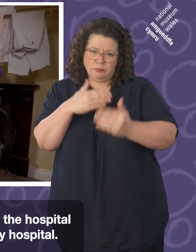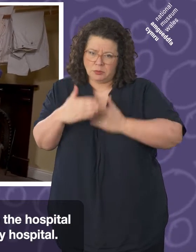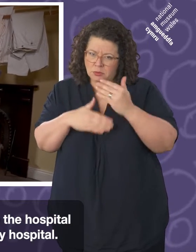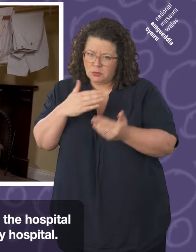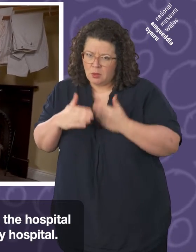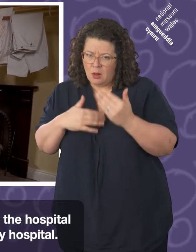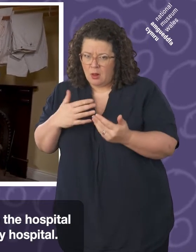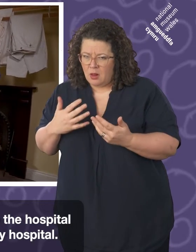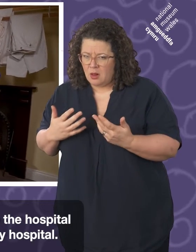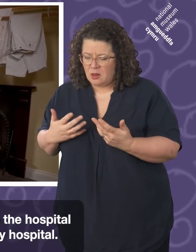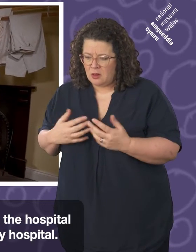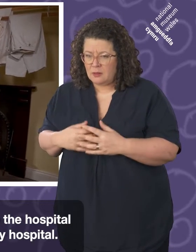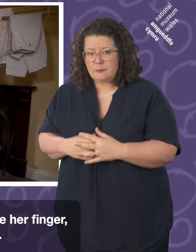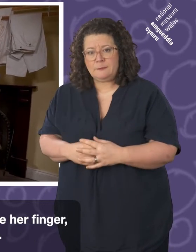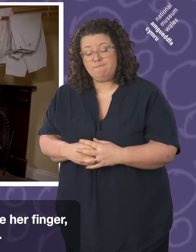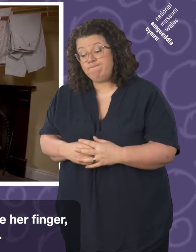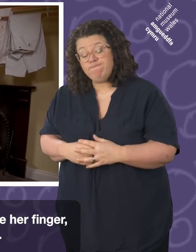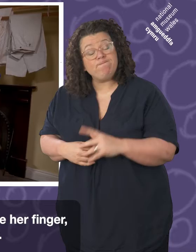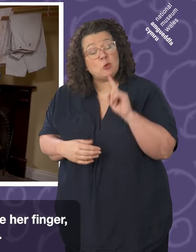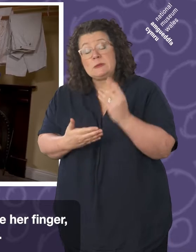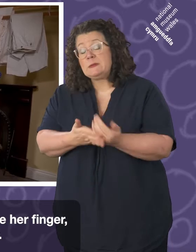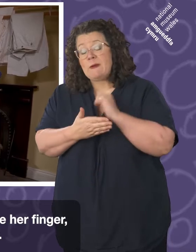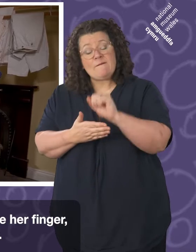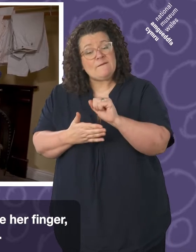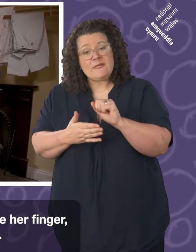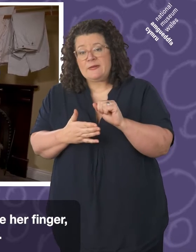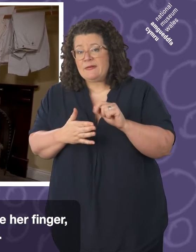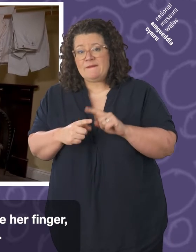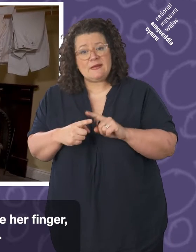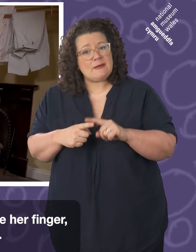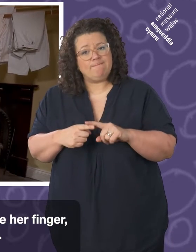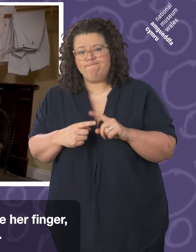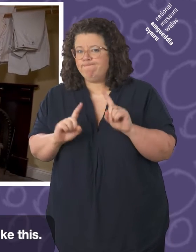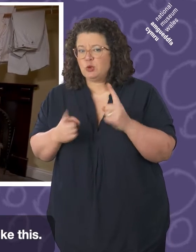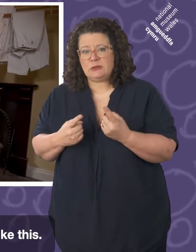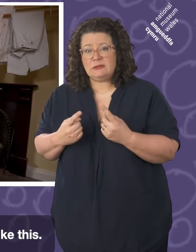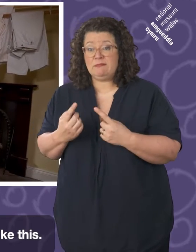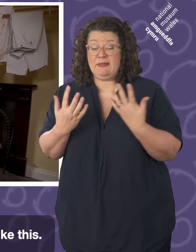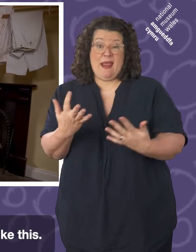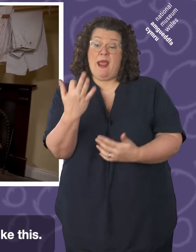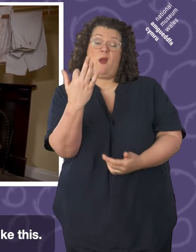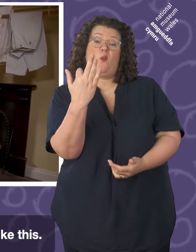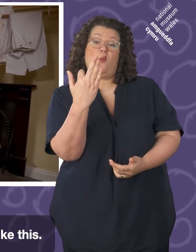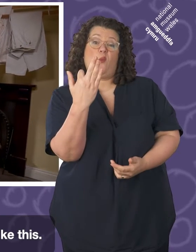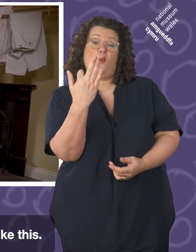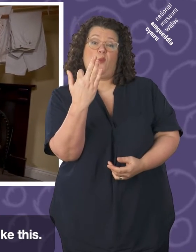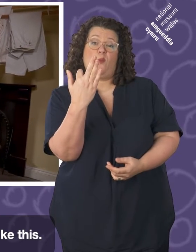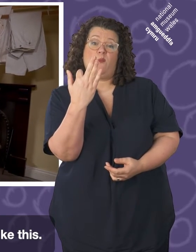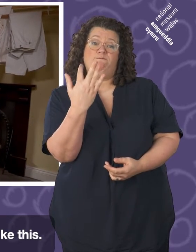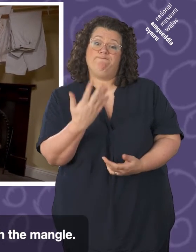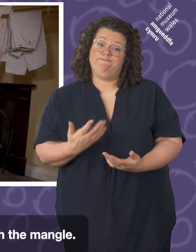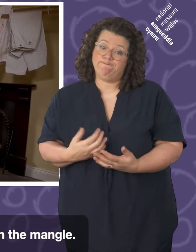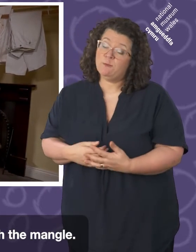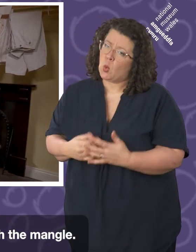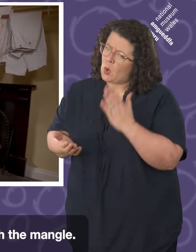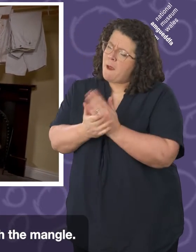quarry up there. But they couldn't save her finger, you know. And now she's like this.